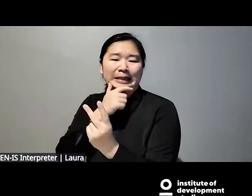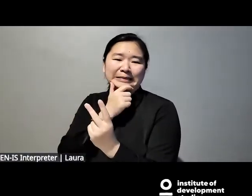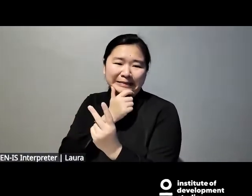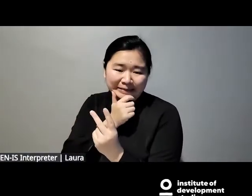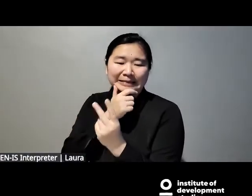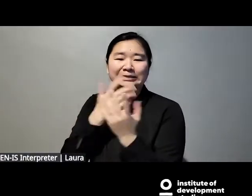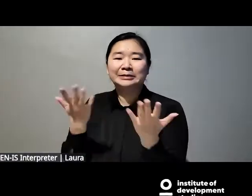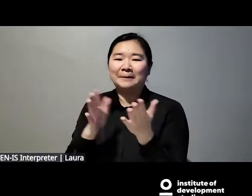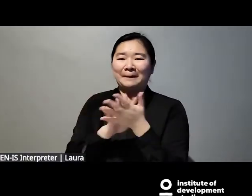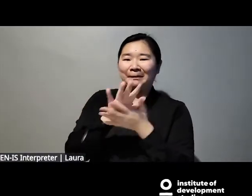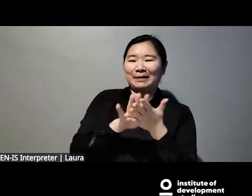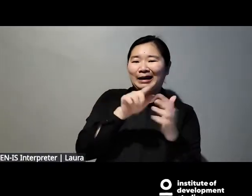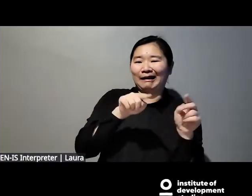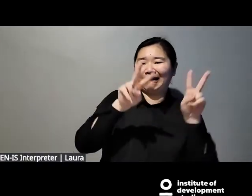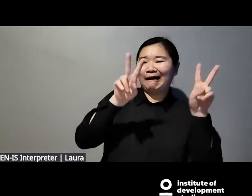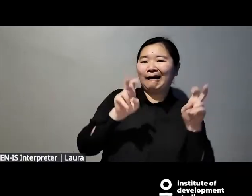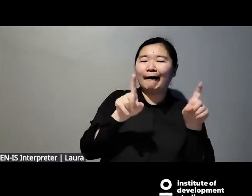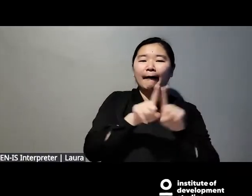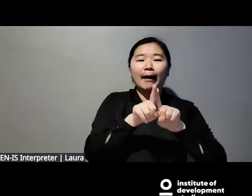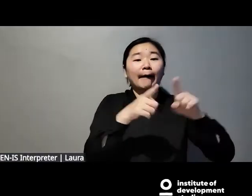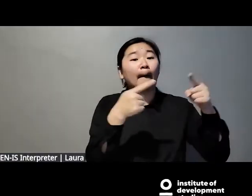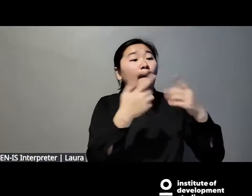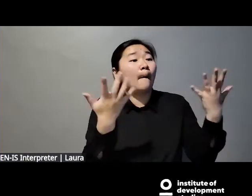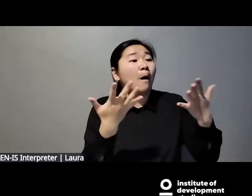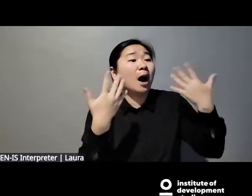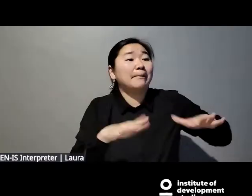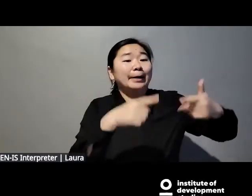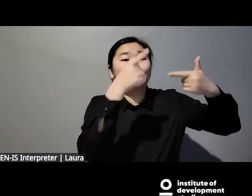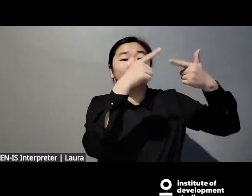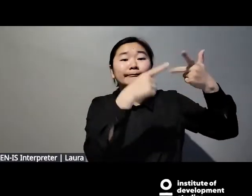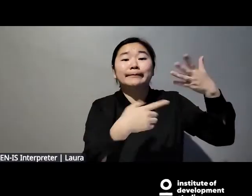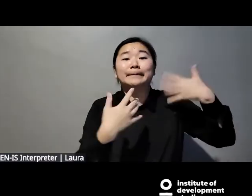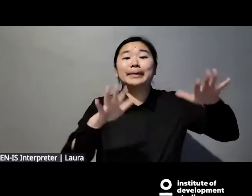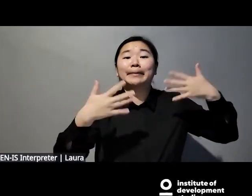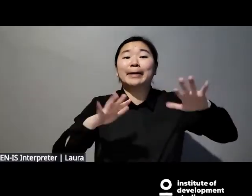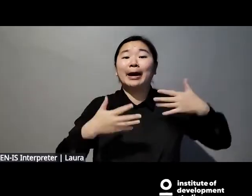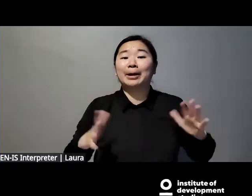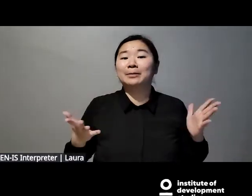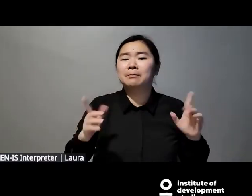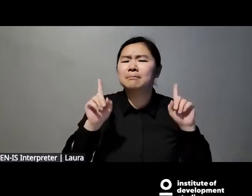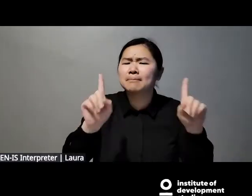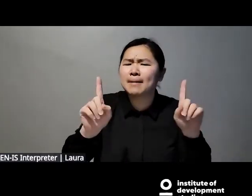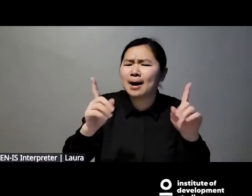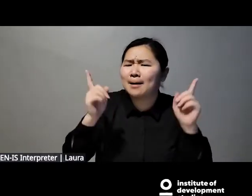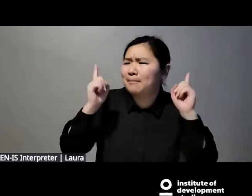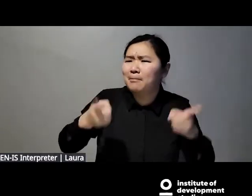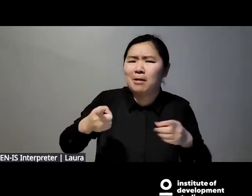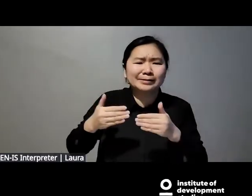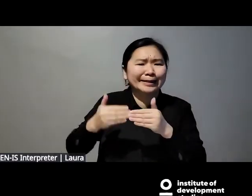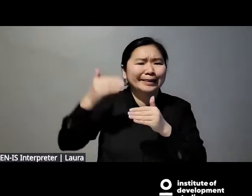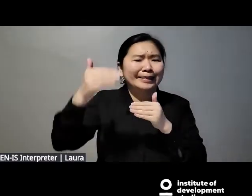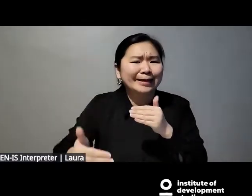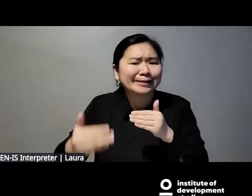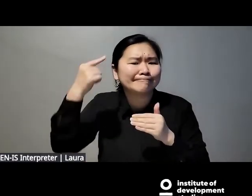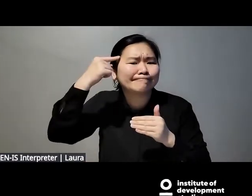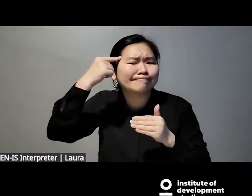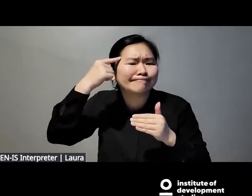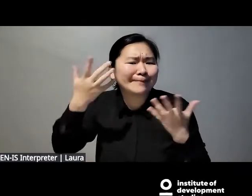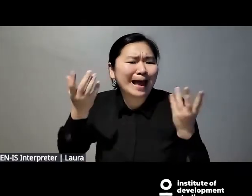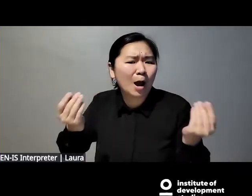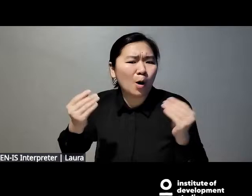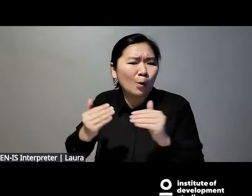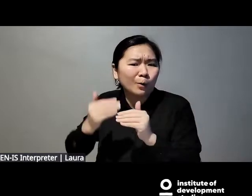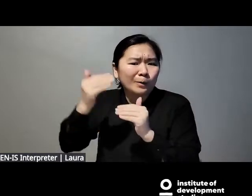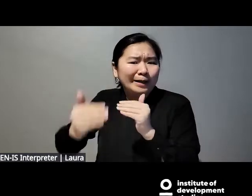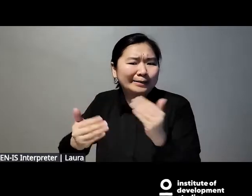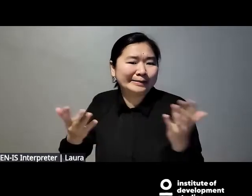forewords, one from the funder, FCDO, and the second one from the programme leadership team. And then in the main body of the issue,